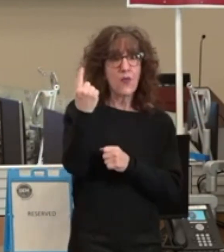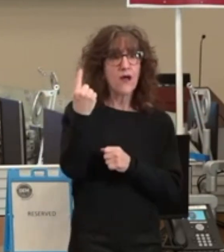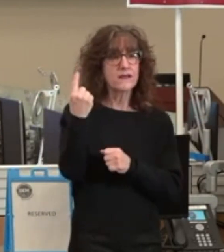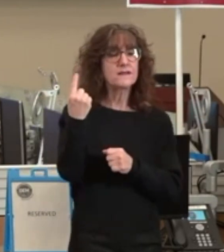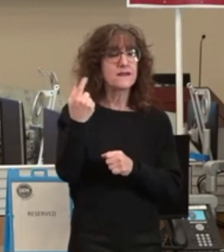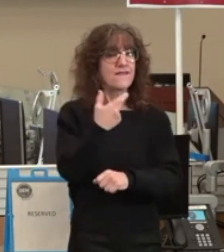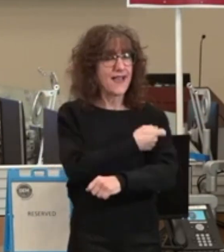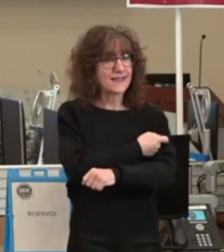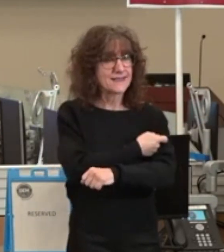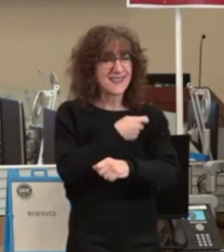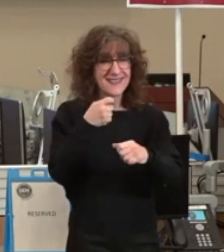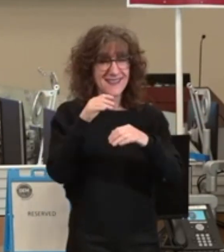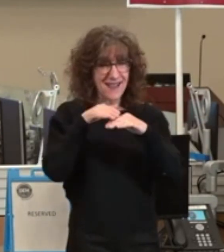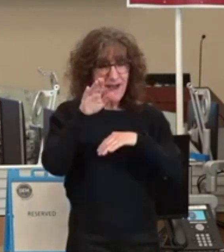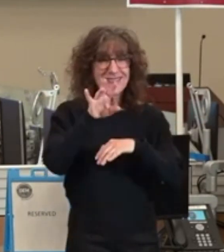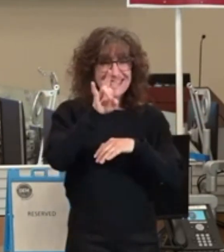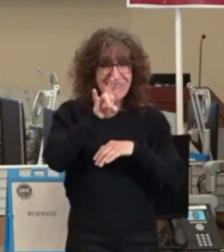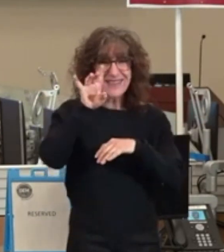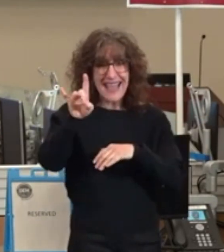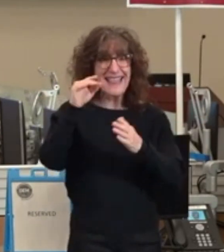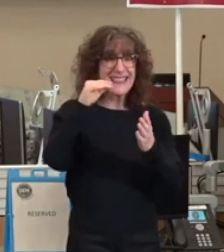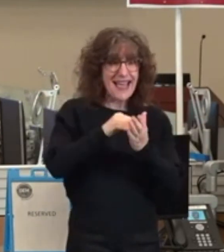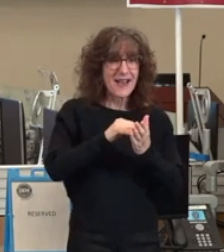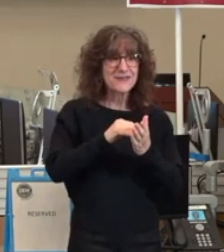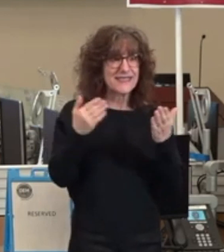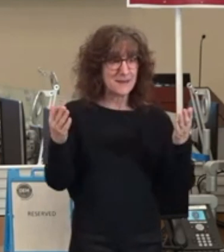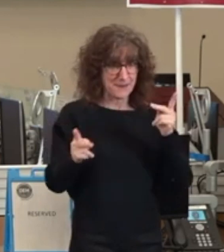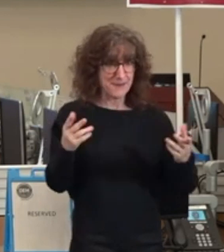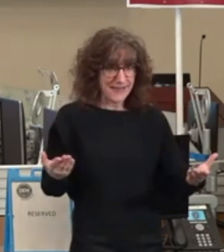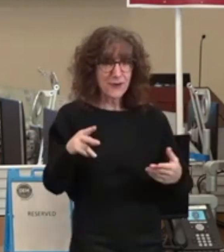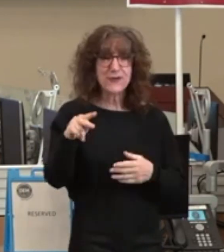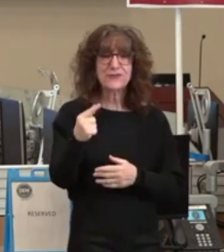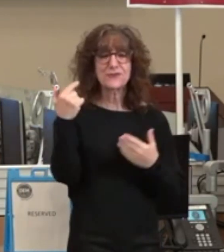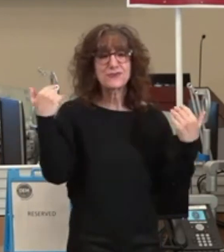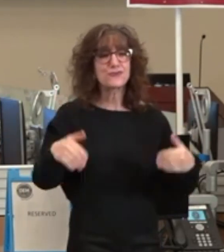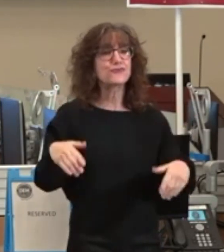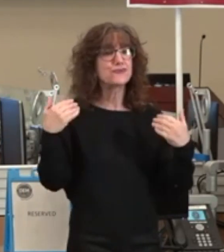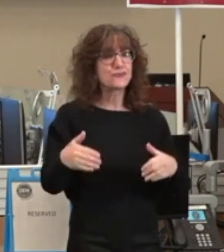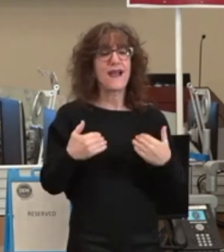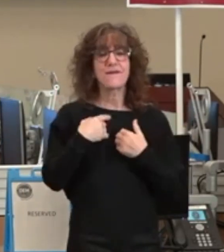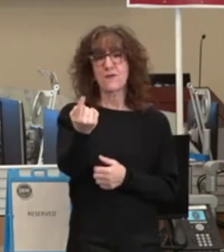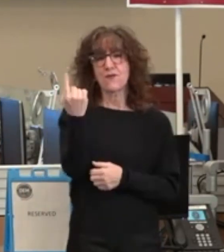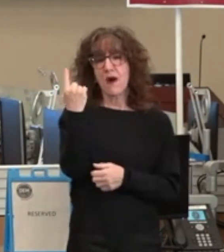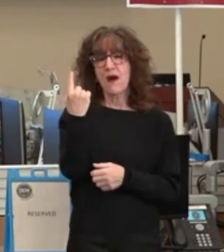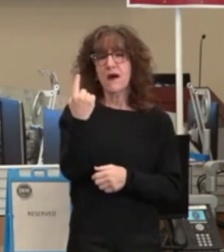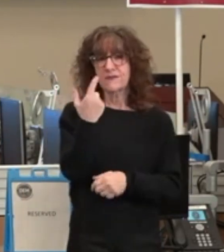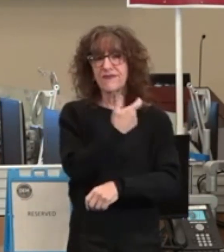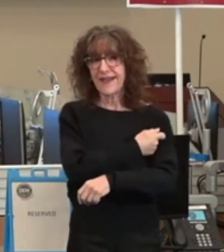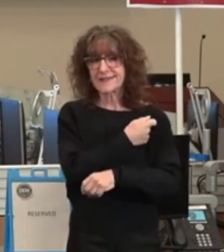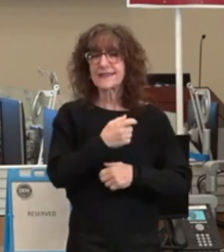vaccine dose. Over 78,000 Prince Georgians have received at least one vaccine